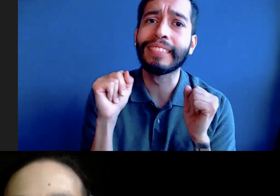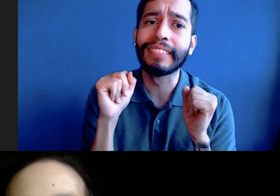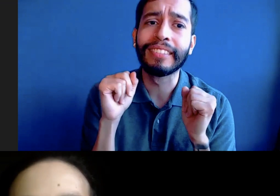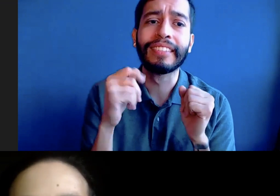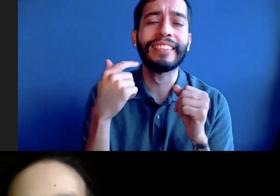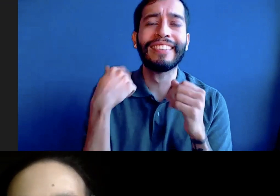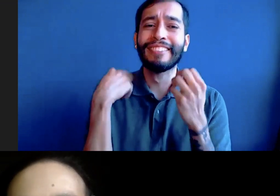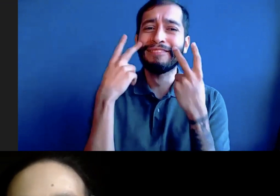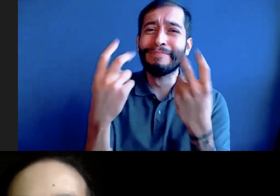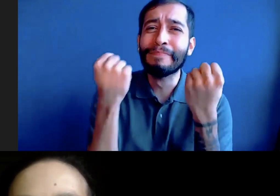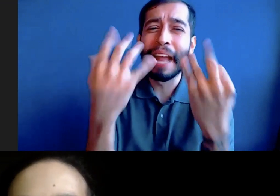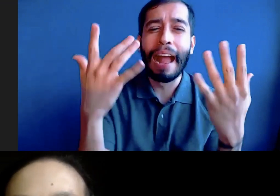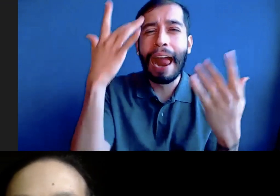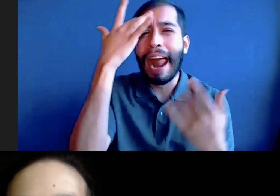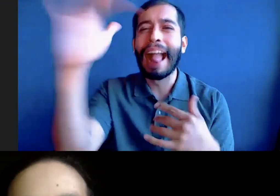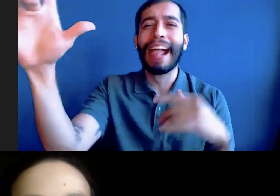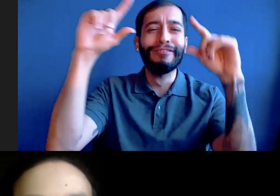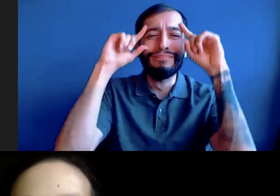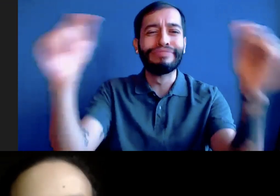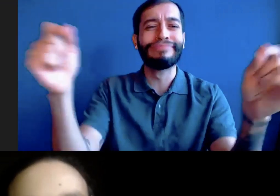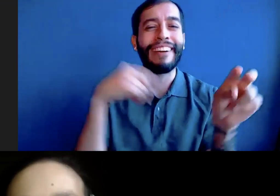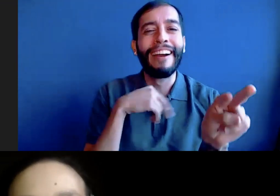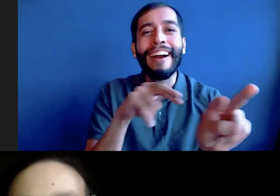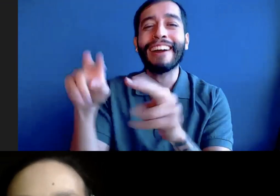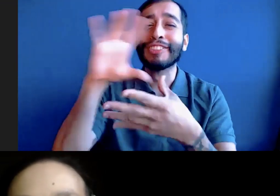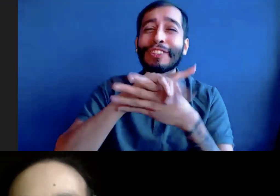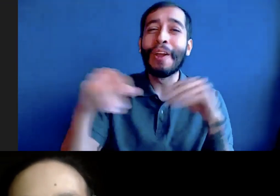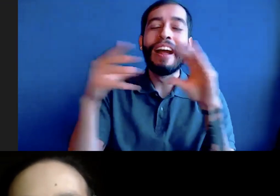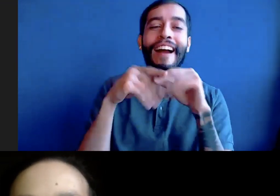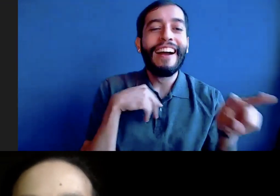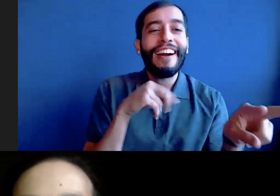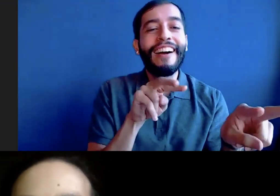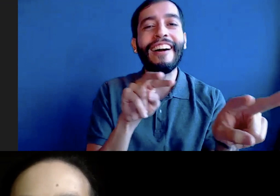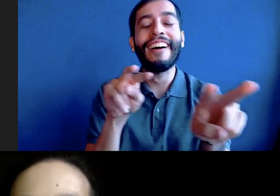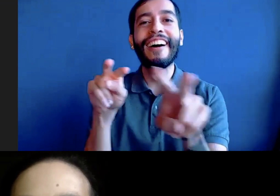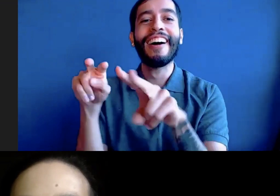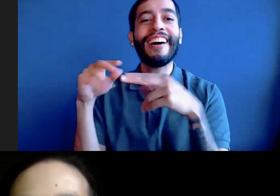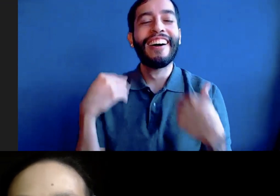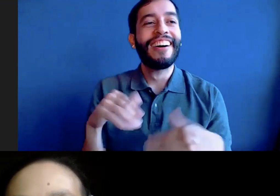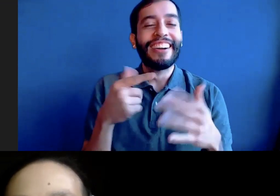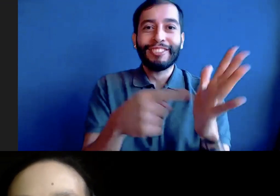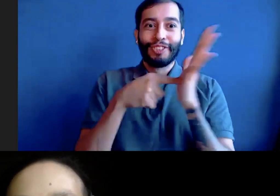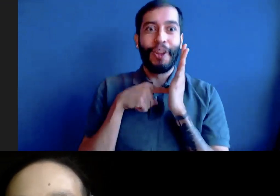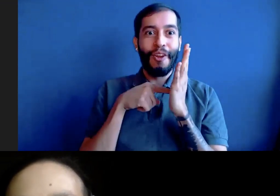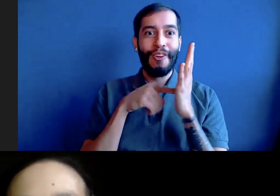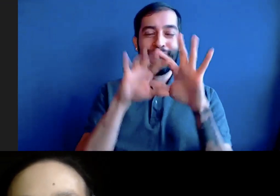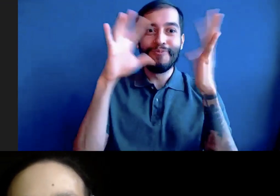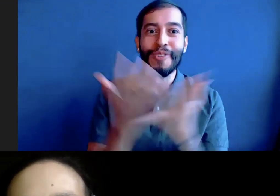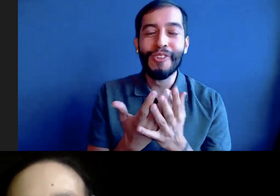showcase that were non-verbal, that were just didn't require any spoken word. And I thought that